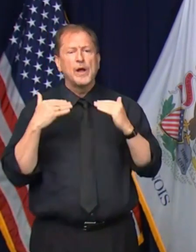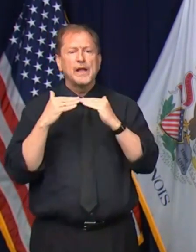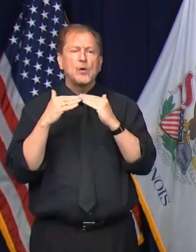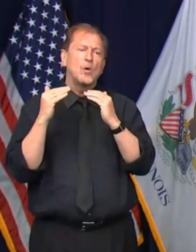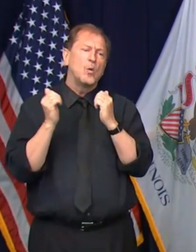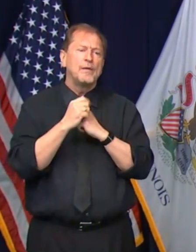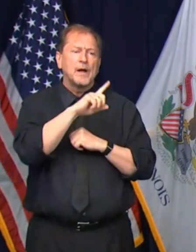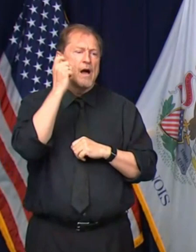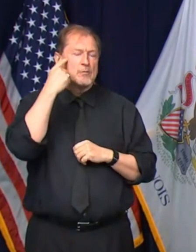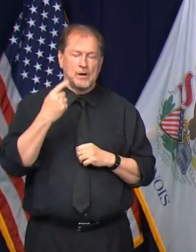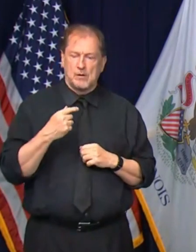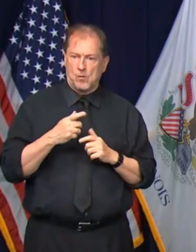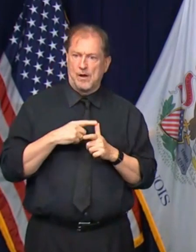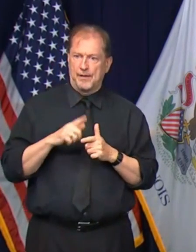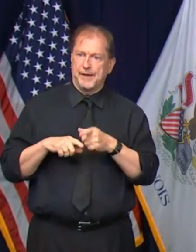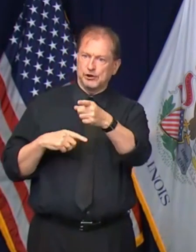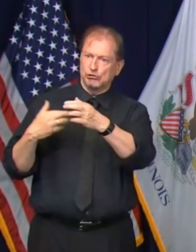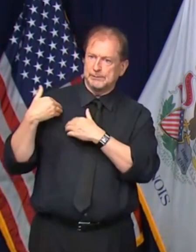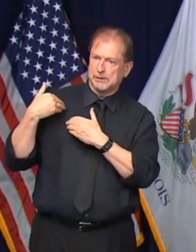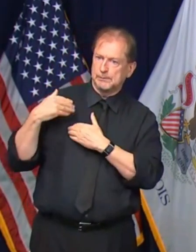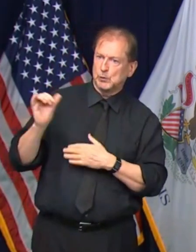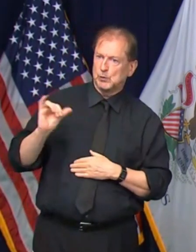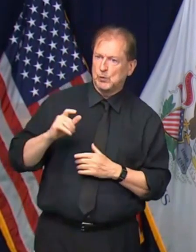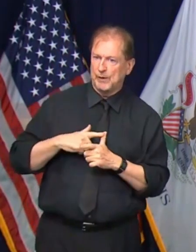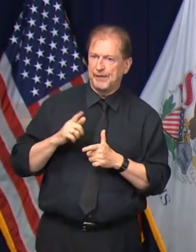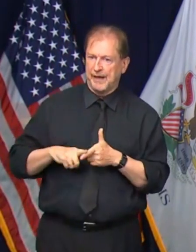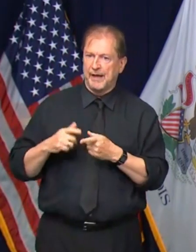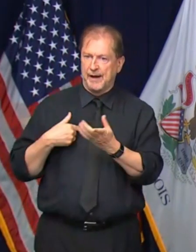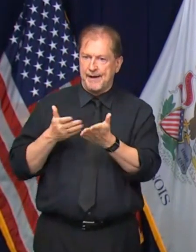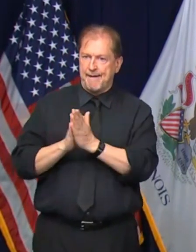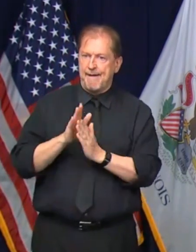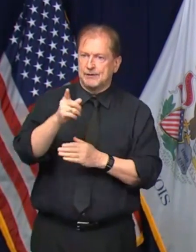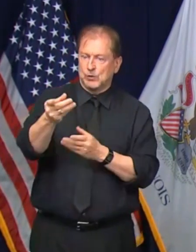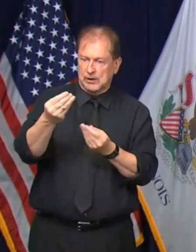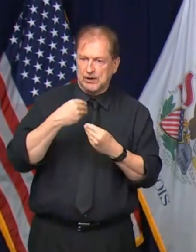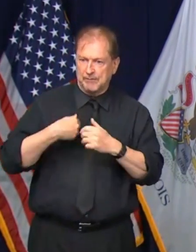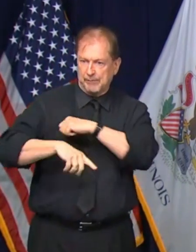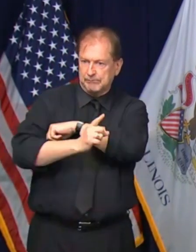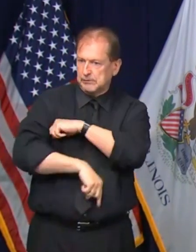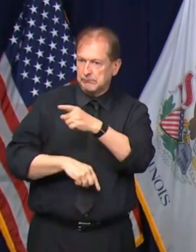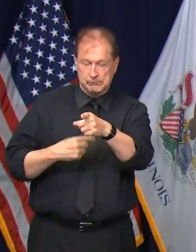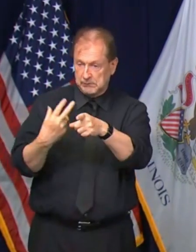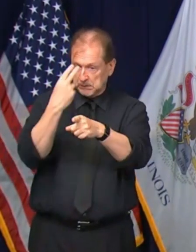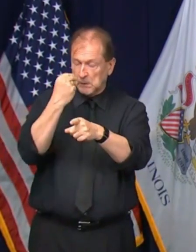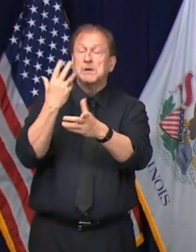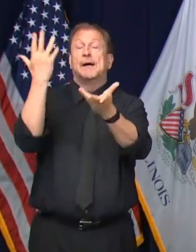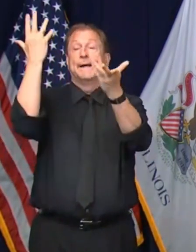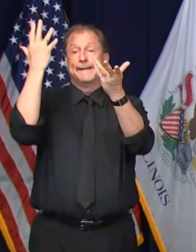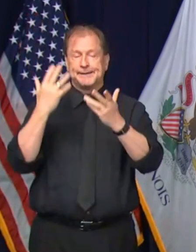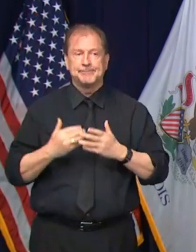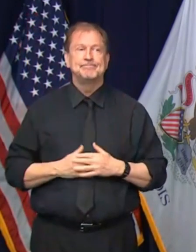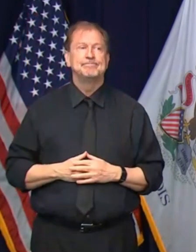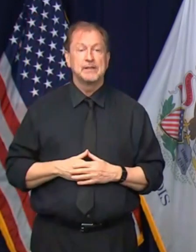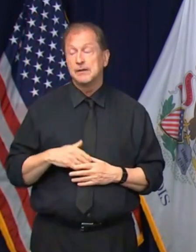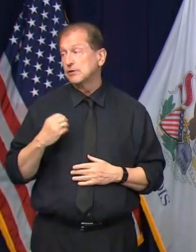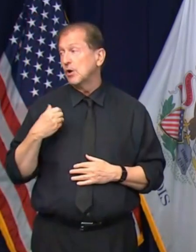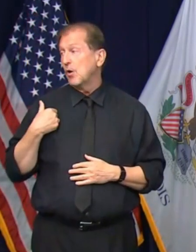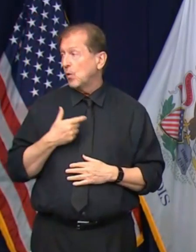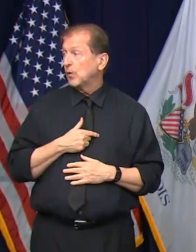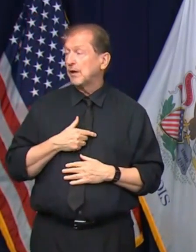take a co-equal level of responsibility when you're asked to, and they were unwilling to. So we're going to have to